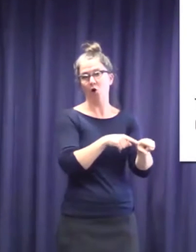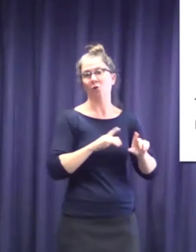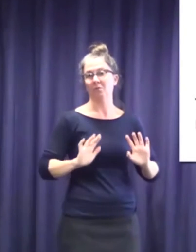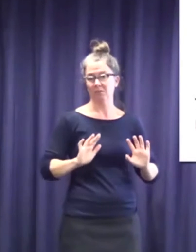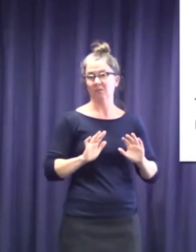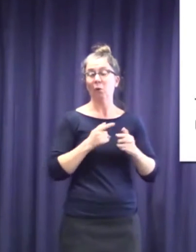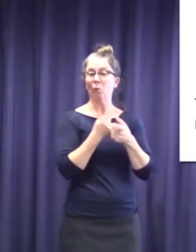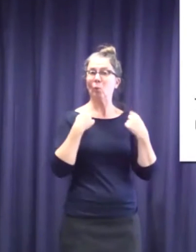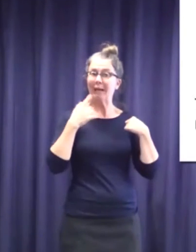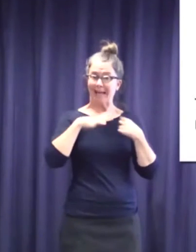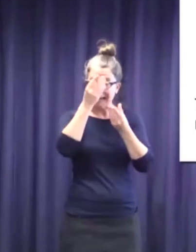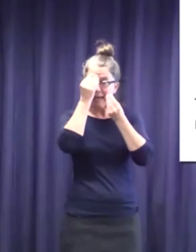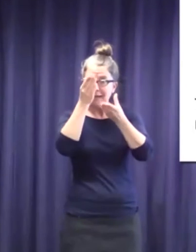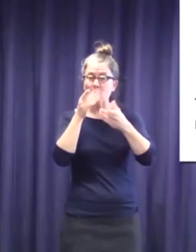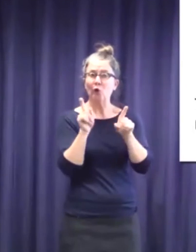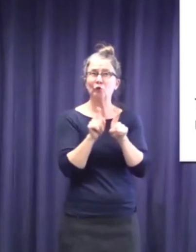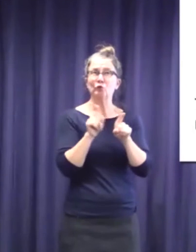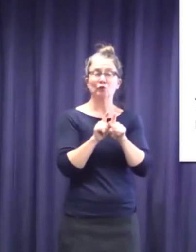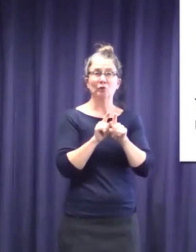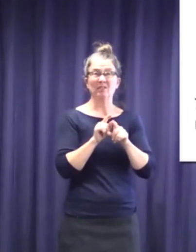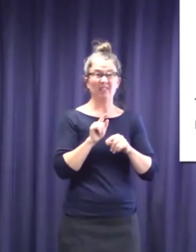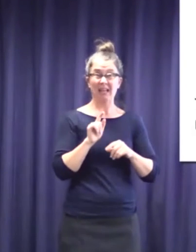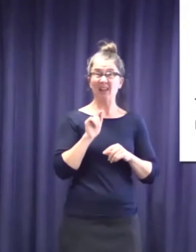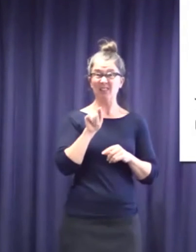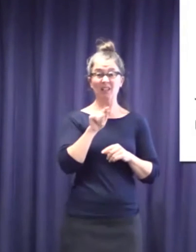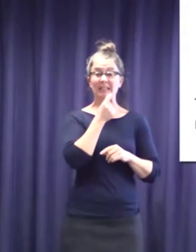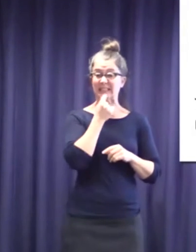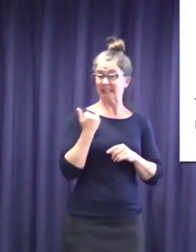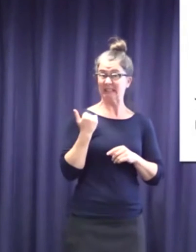And we need to tell you too that this is only the first cut.